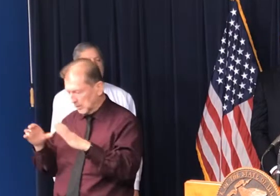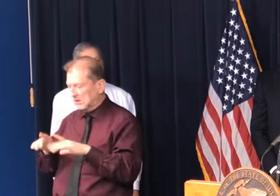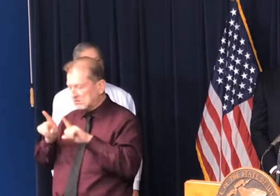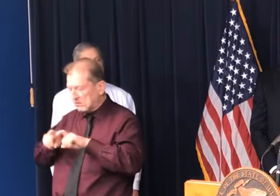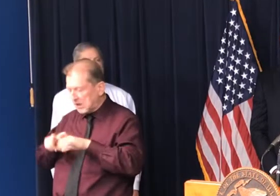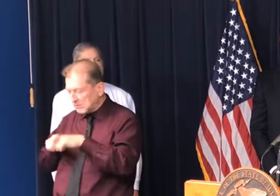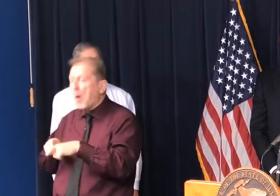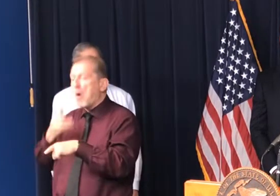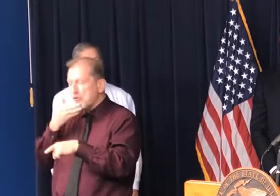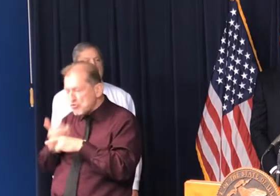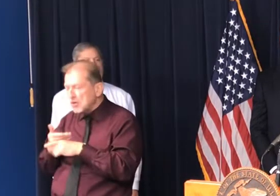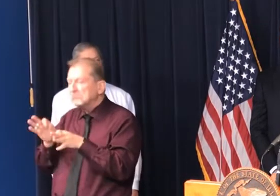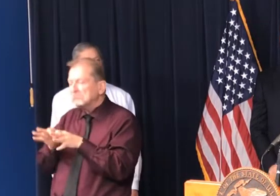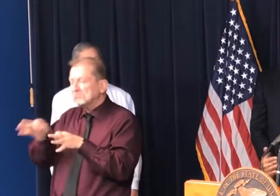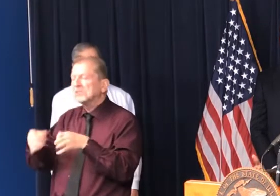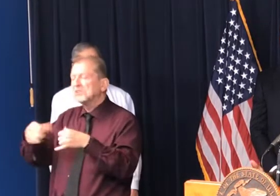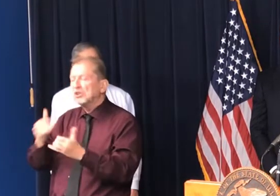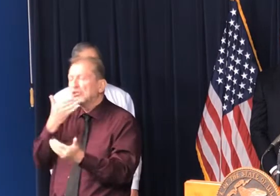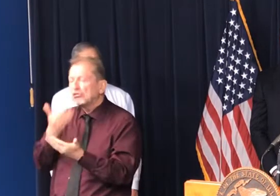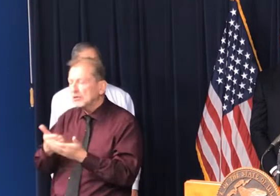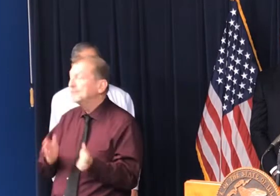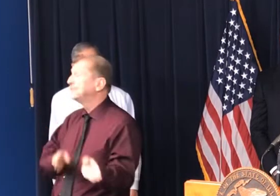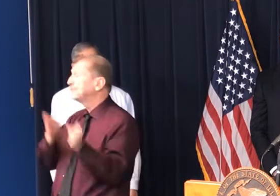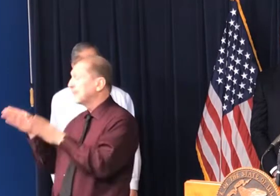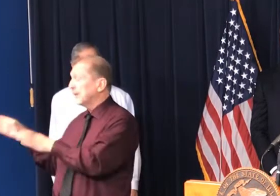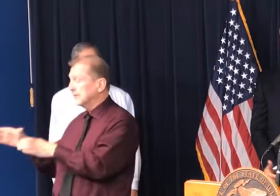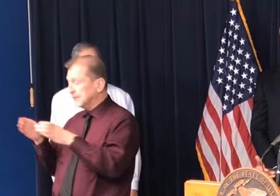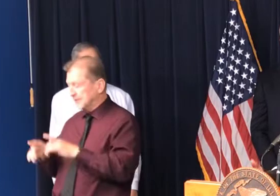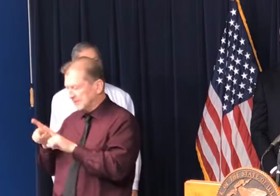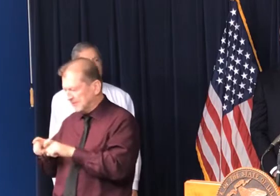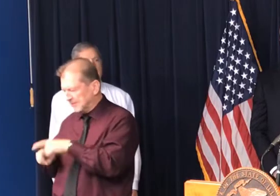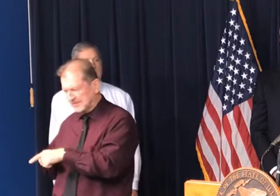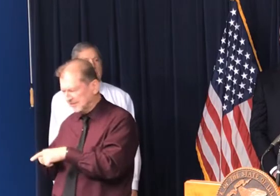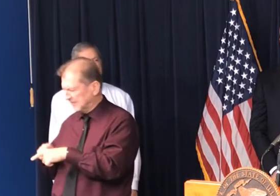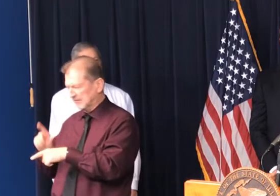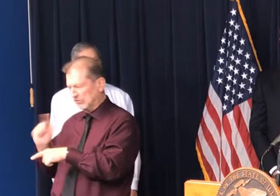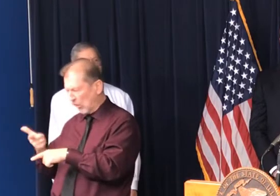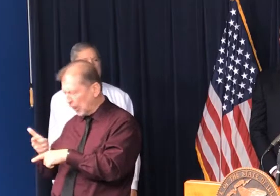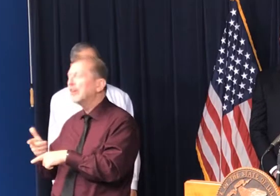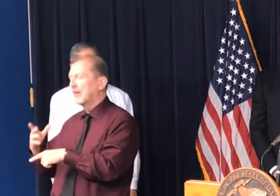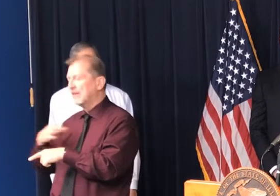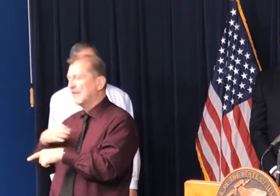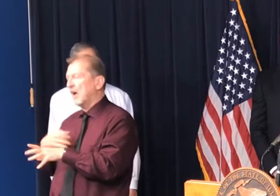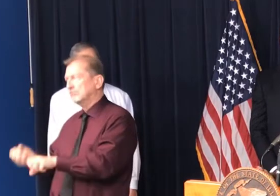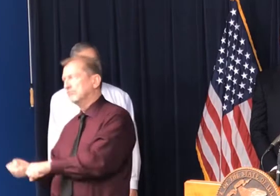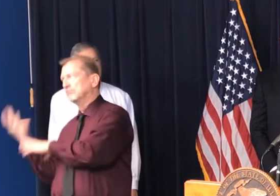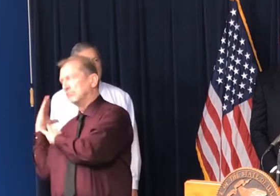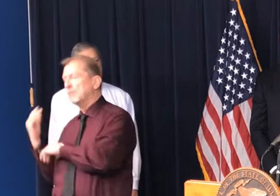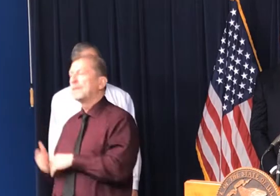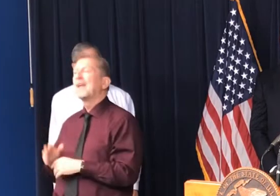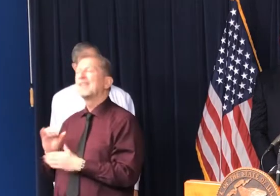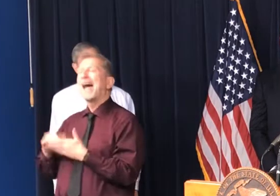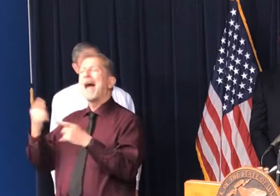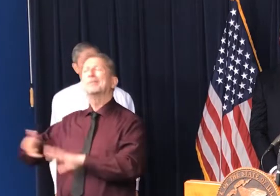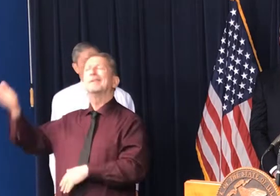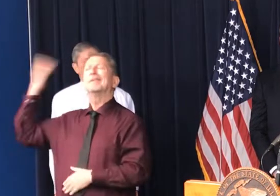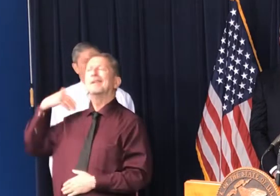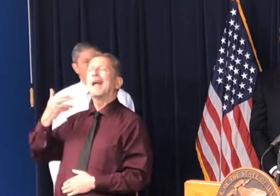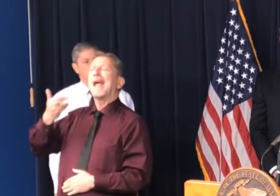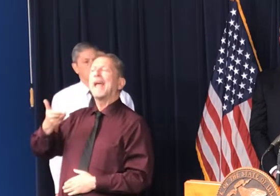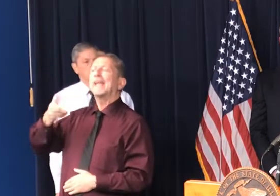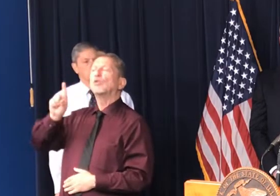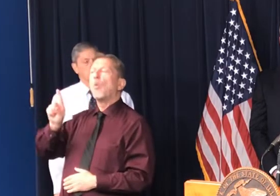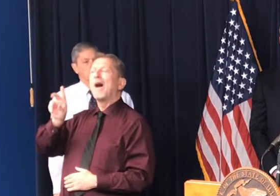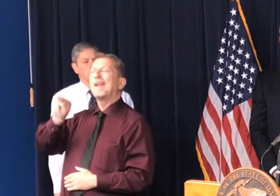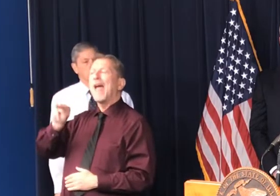is now been extended in terms of its use. This was done in H1N1. This is done as a routine. So if you have